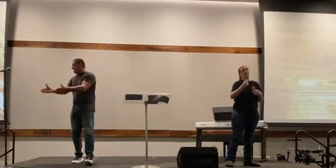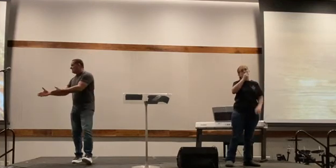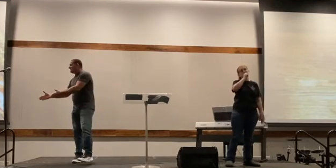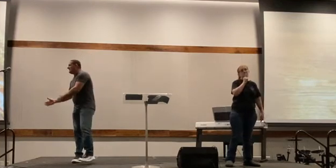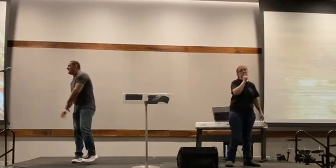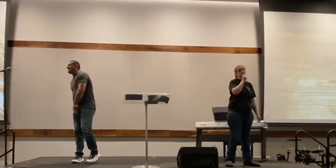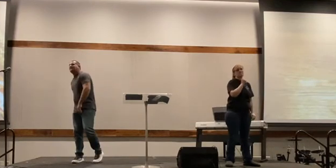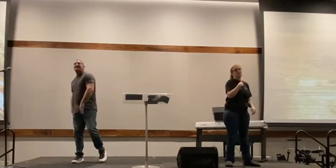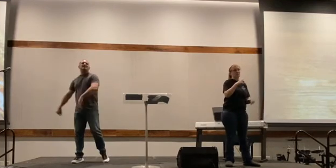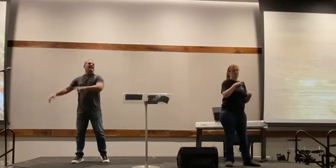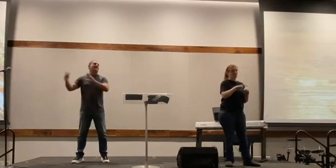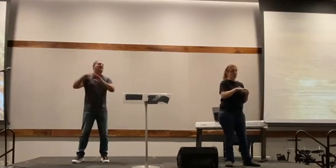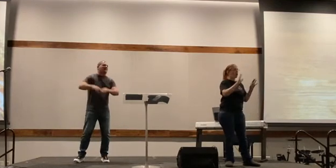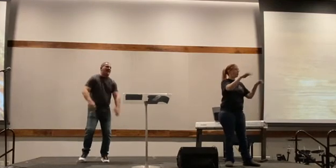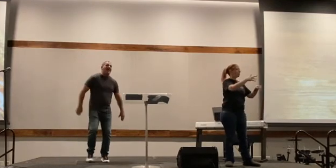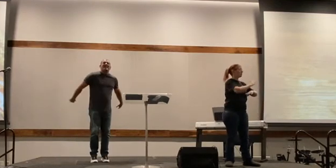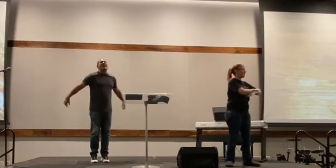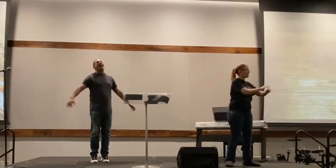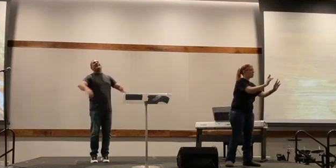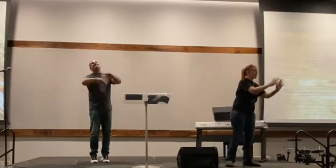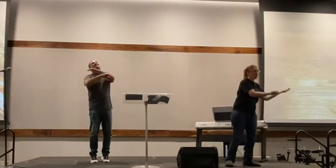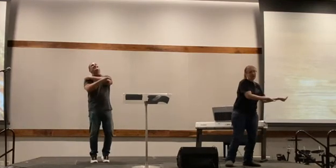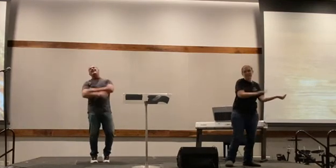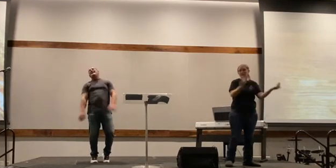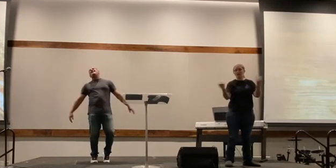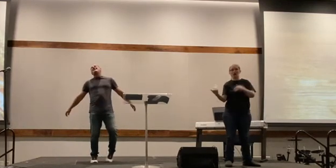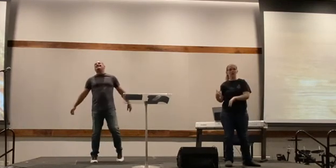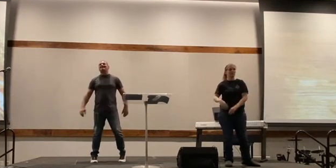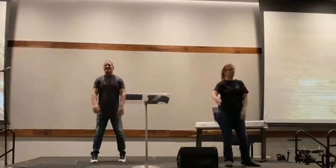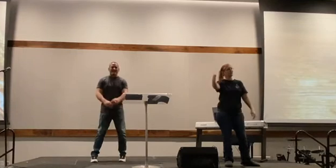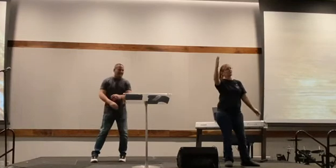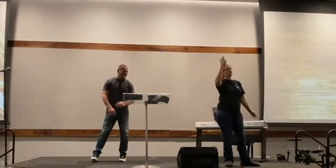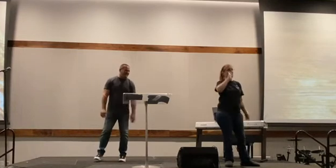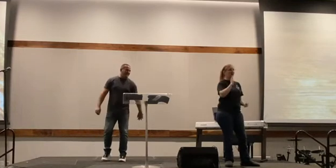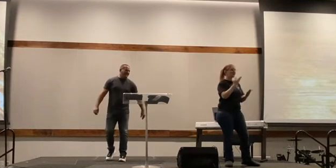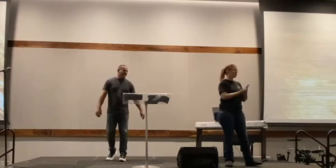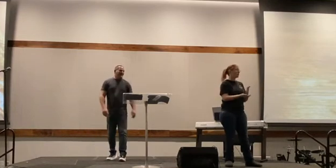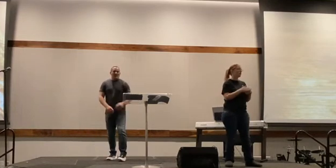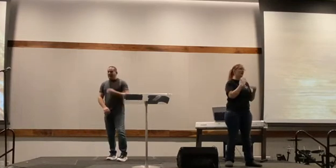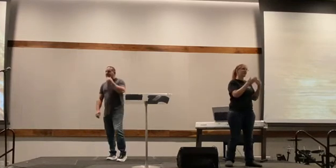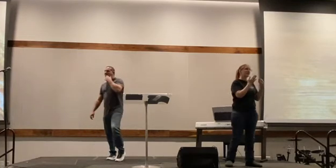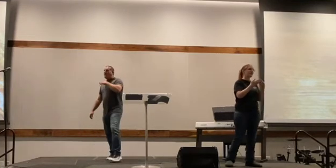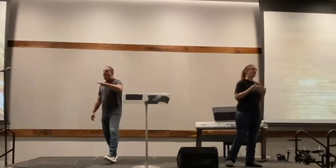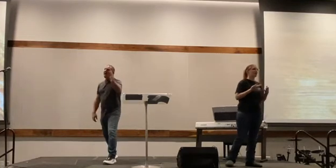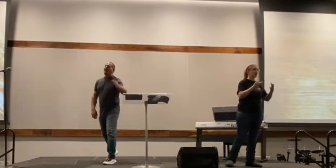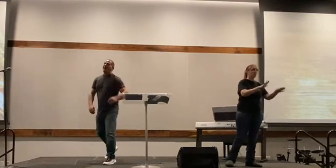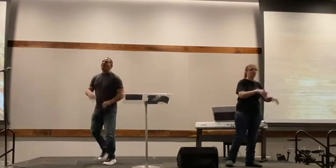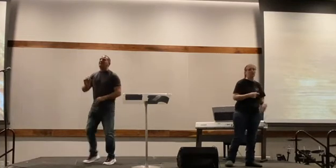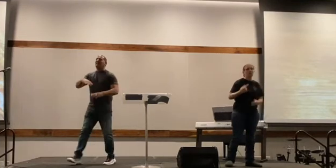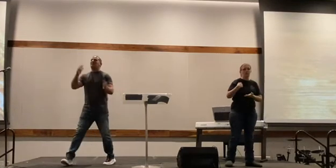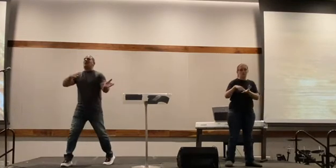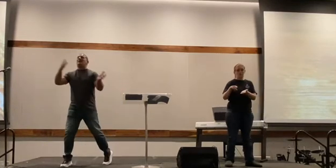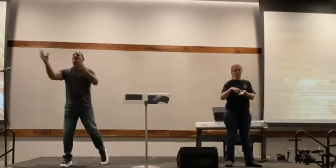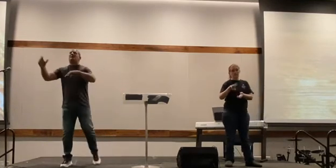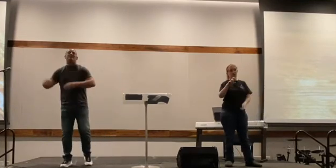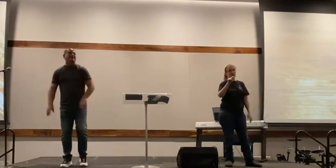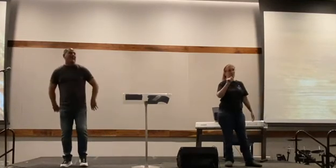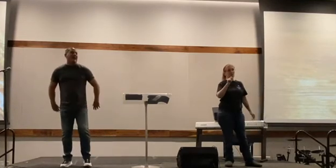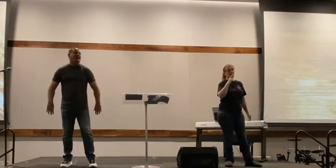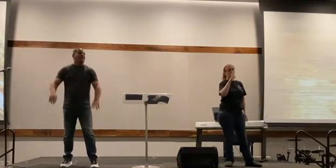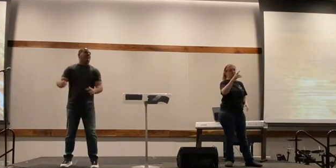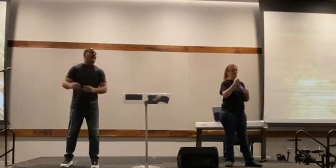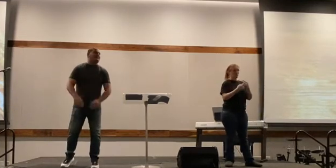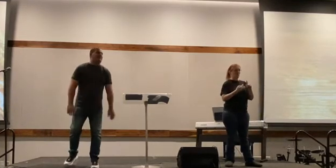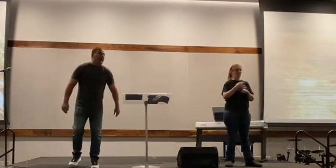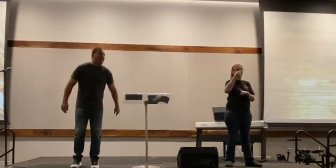As soon as we sat down, they said, "Your table is ready." God is good on Easy Street. We went to go pay our rent. They said, "You know what? You're a month